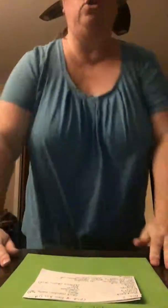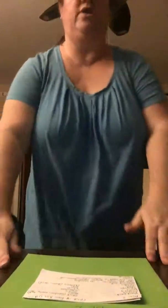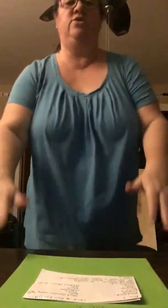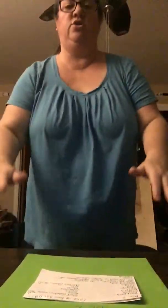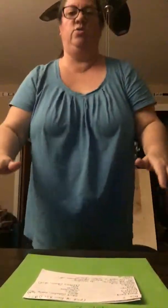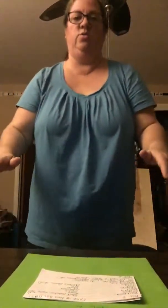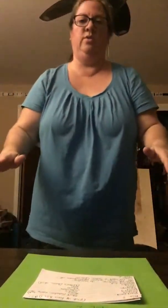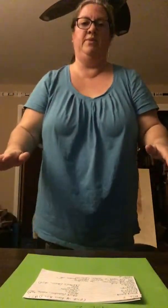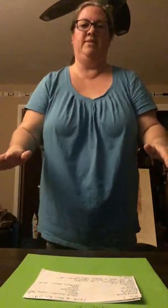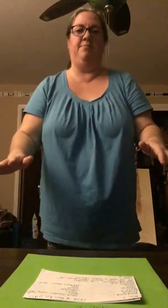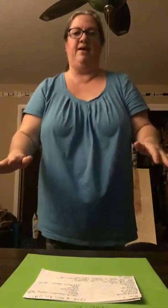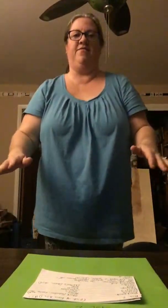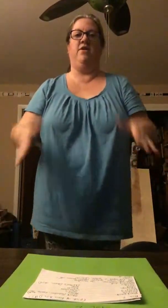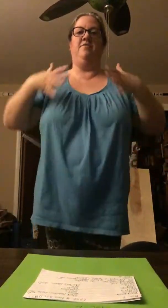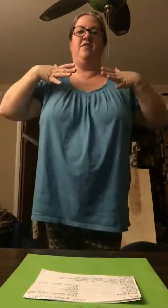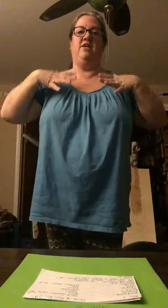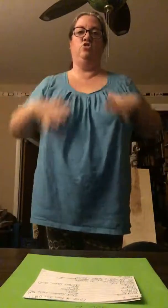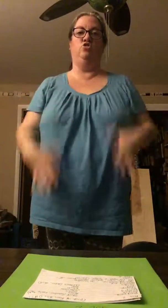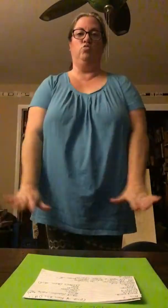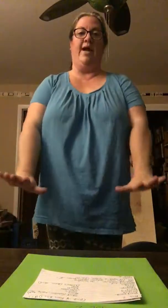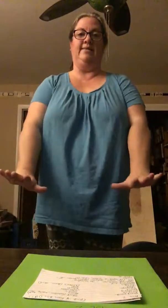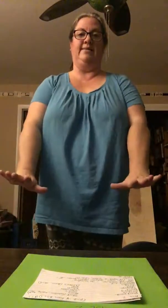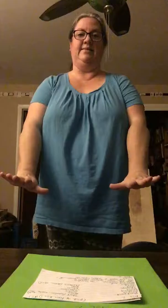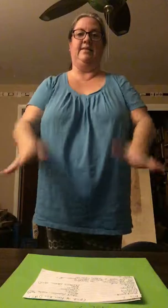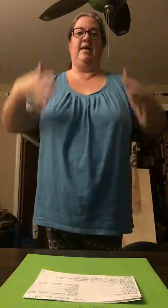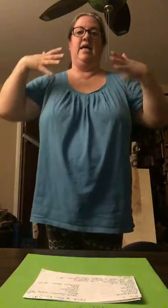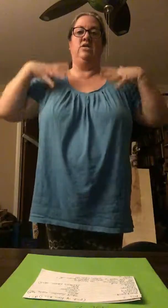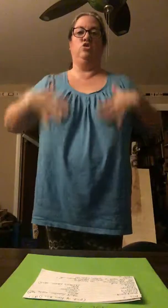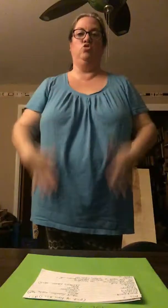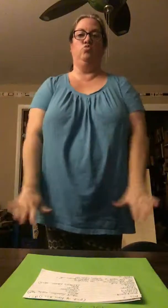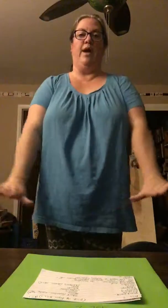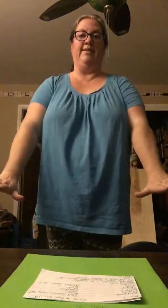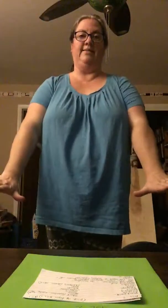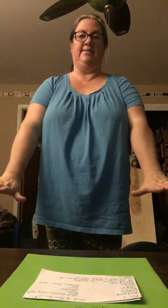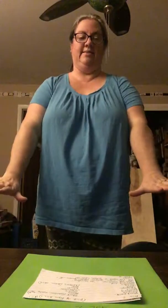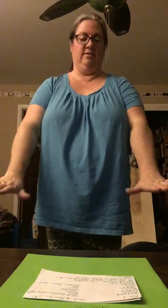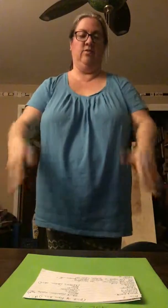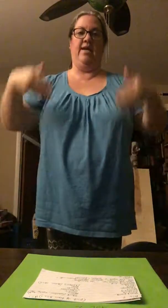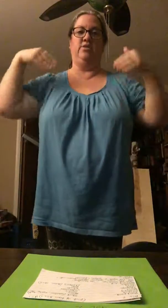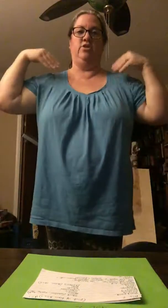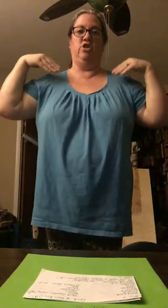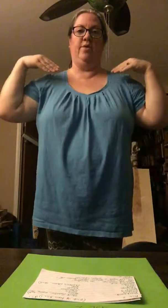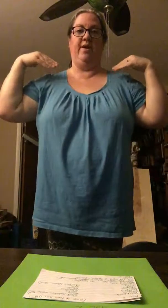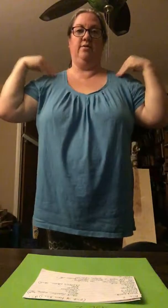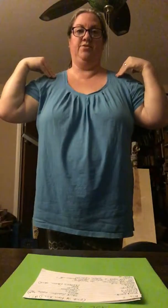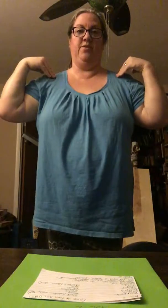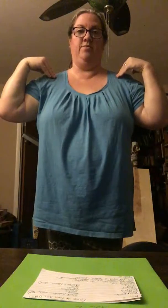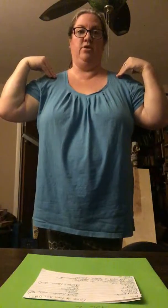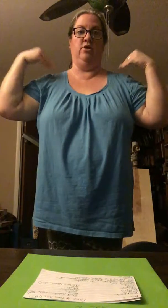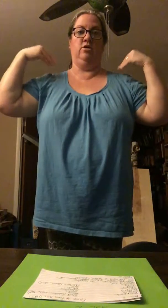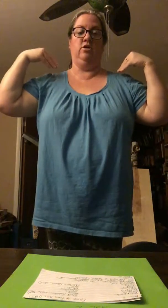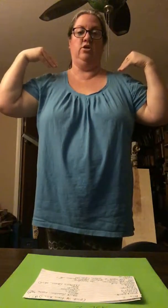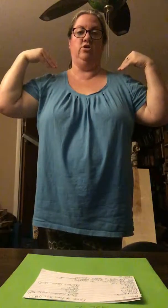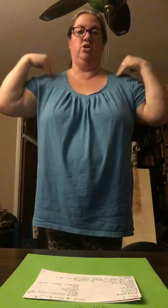can do, let me stand back far enough. Dress. Dress. Okay, so you're showing, it comes from your